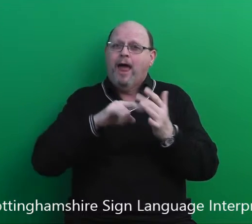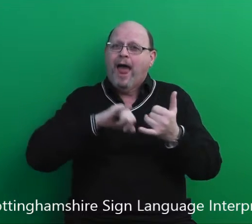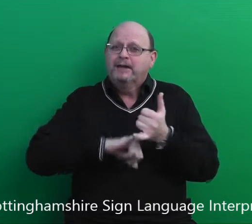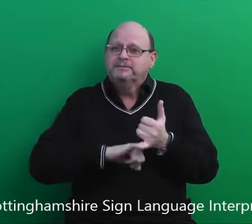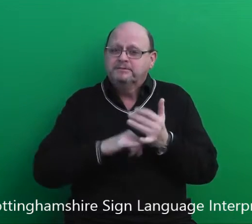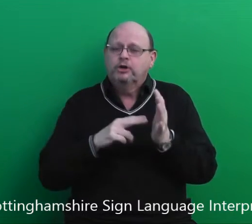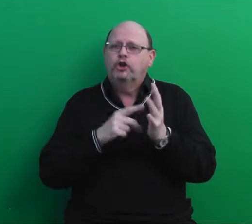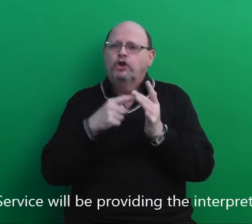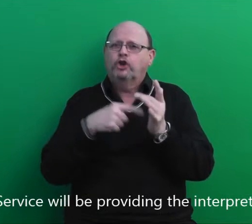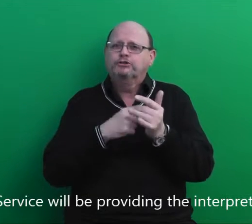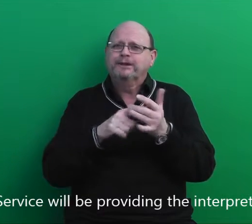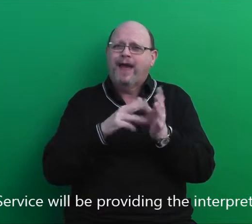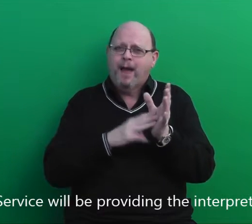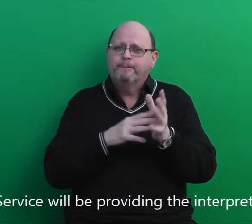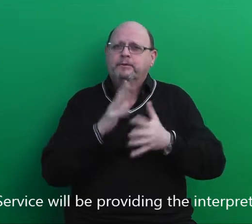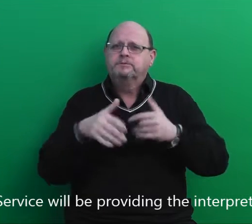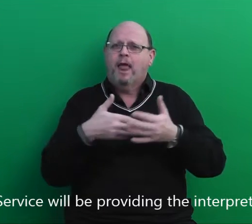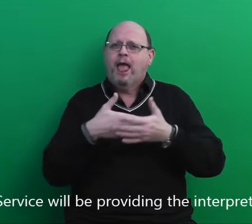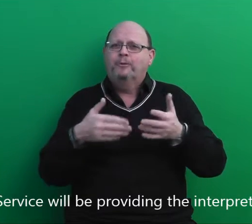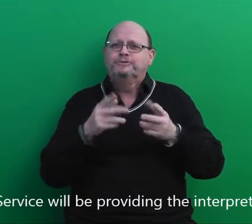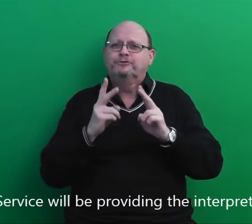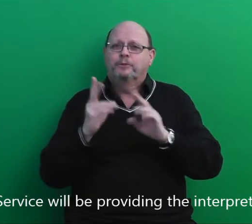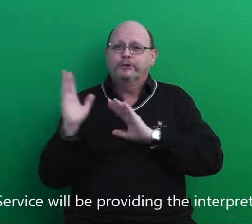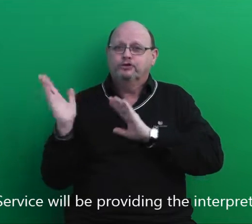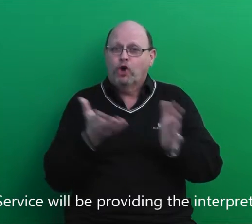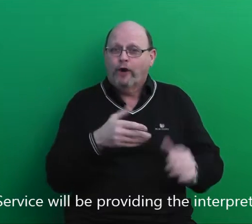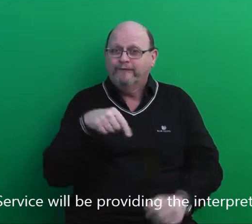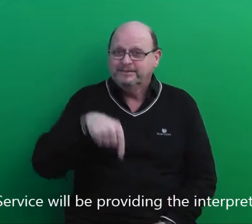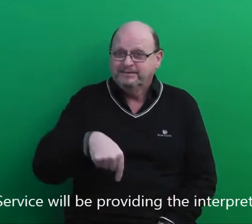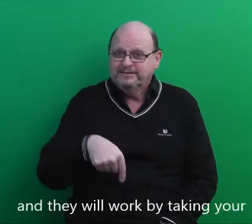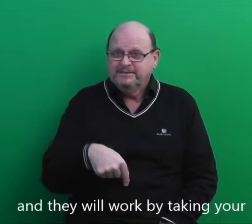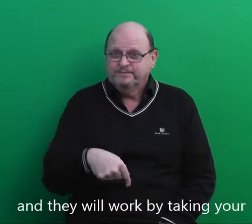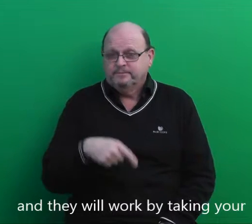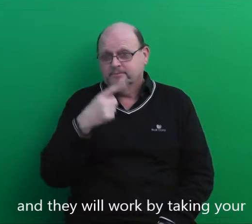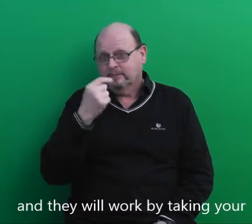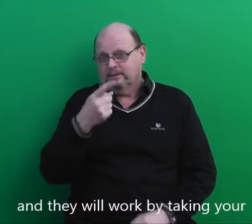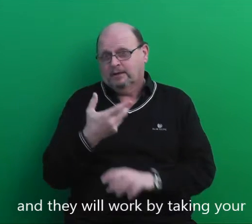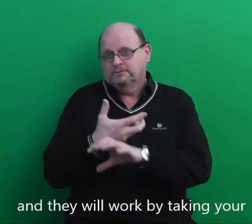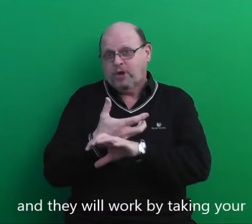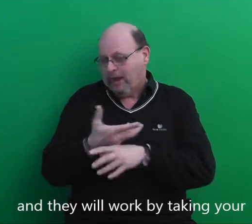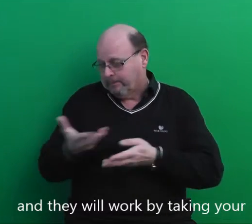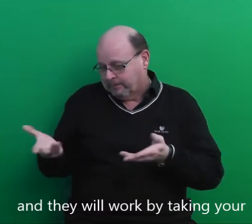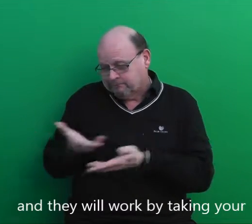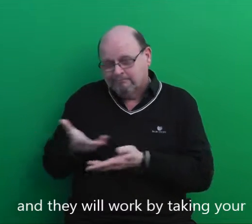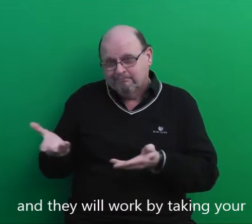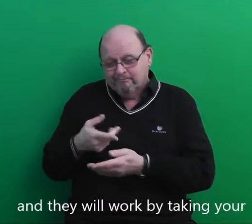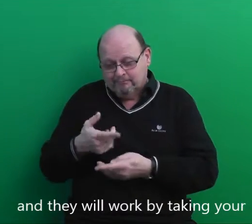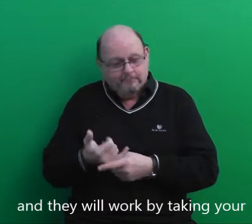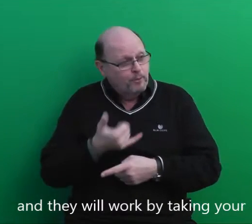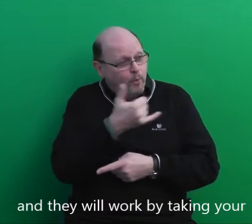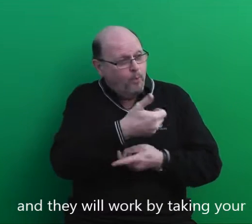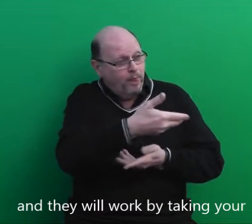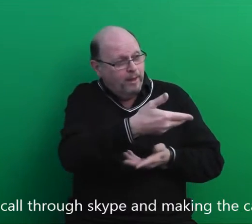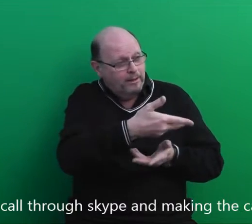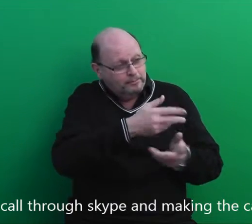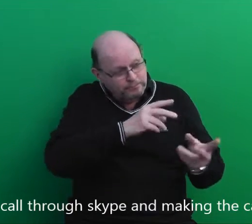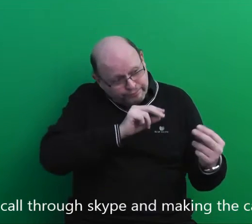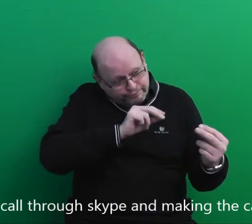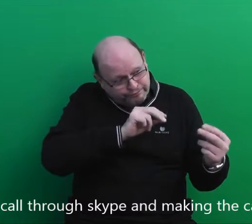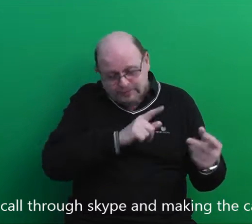Nottinghamshire Sign Language Interpreting Service will be providing the interpreters, and they will work by taking your call through